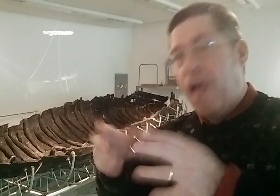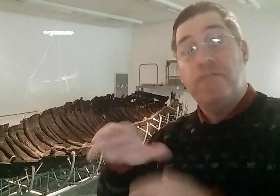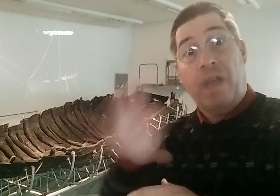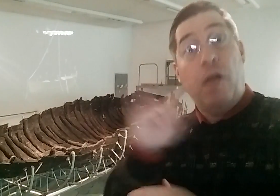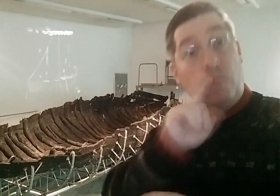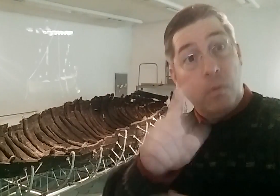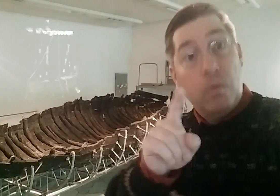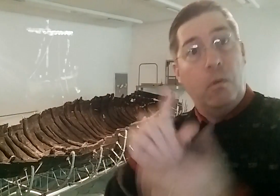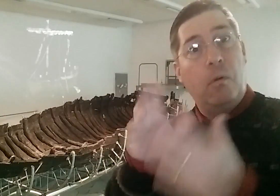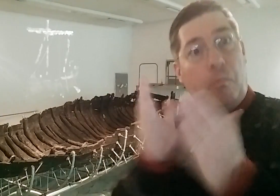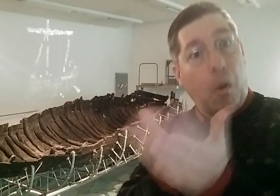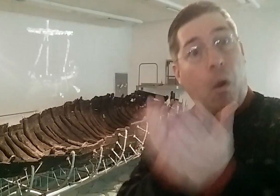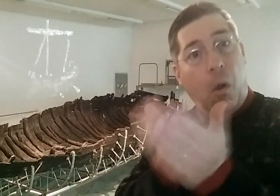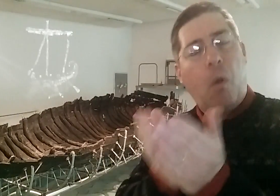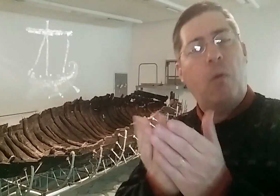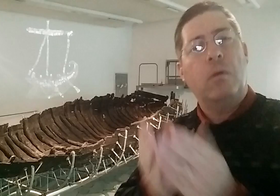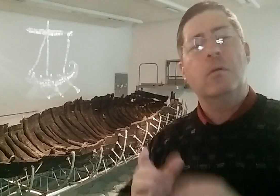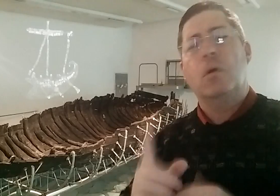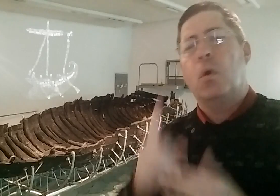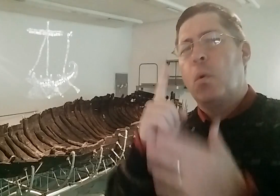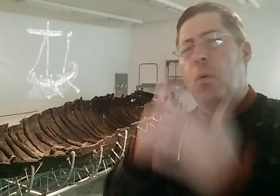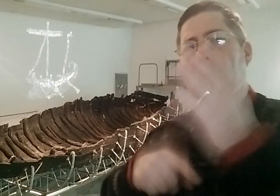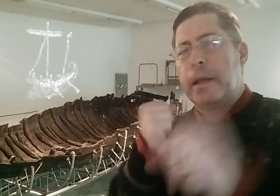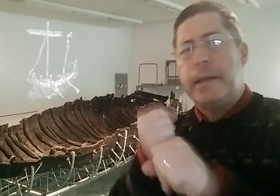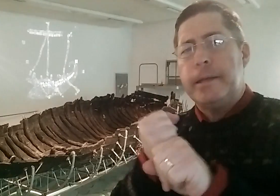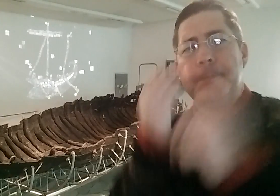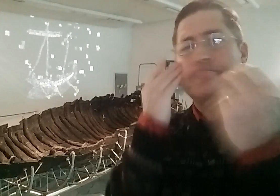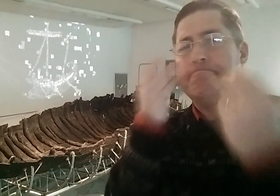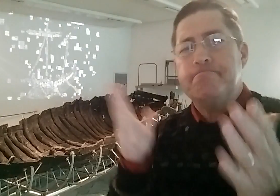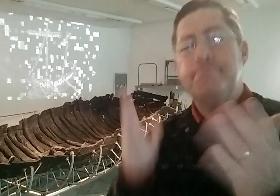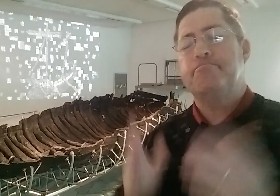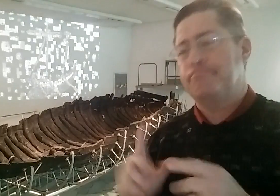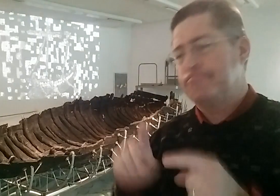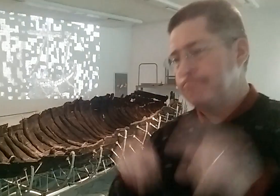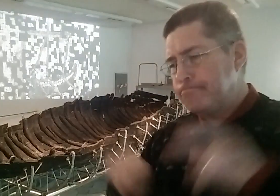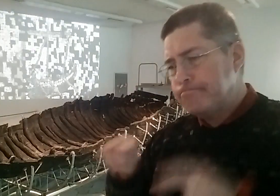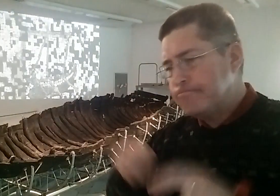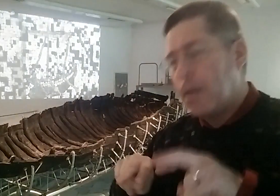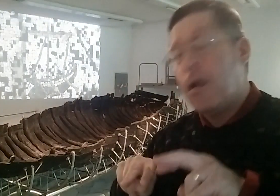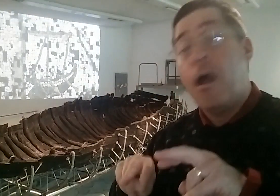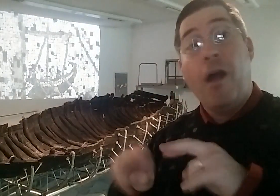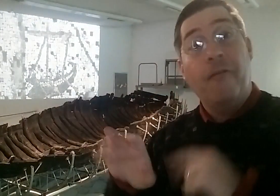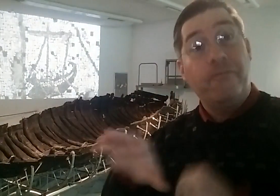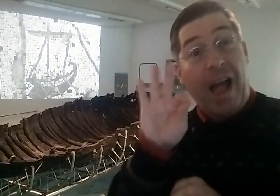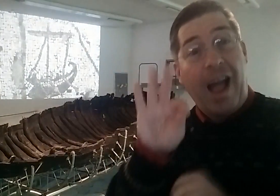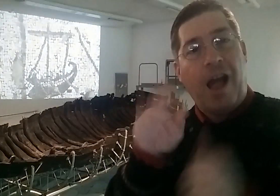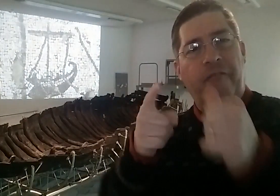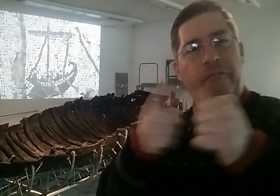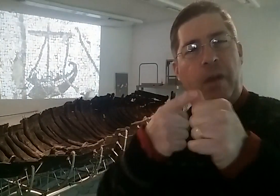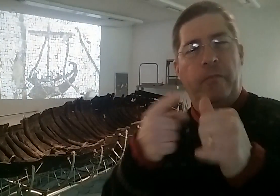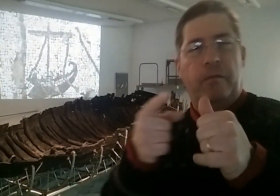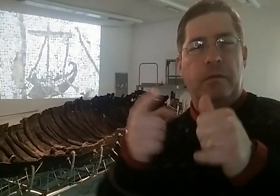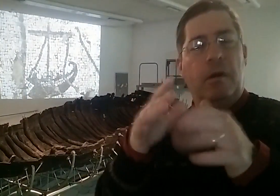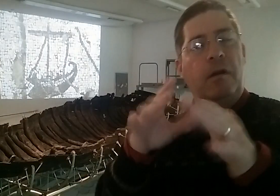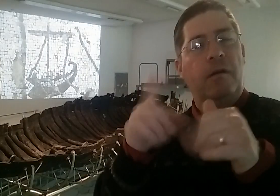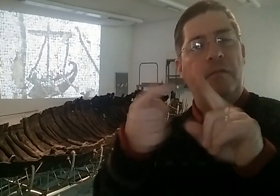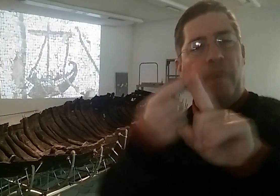they checked it out, and they said, "Oh, that is a boat." And they didn't know what it was, and so they began to do some research and found out, well, this